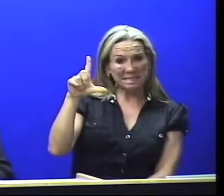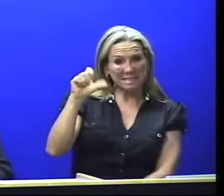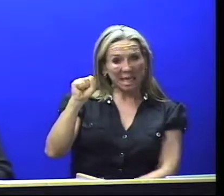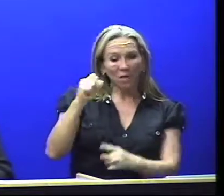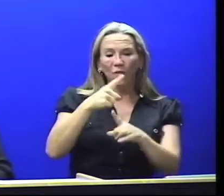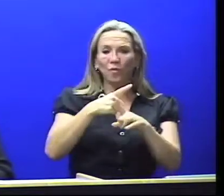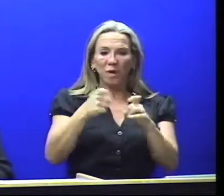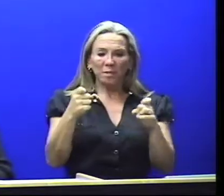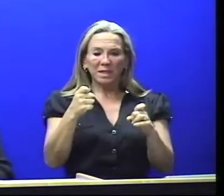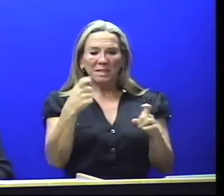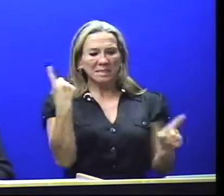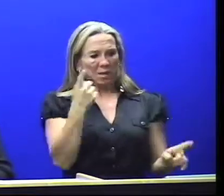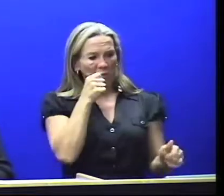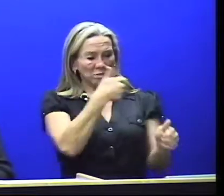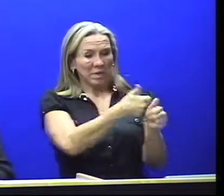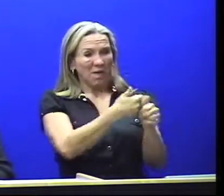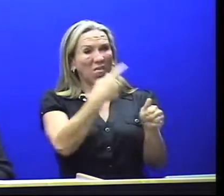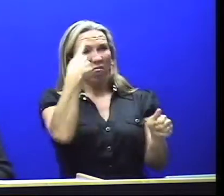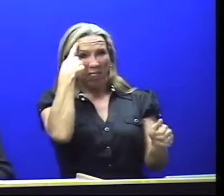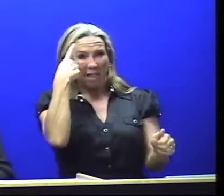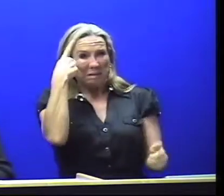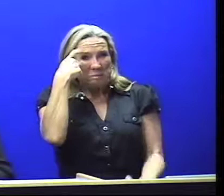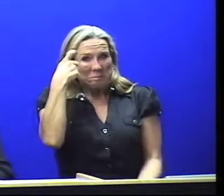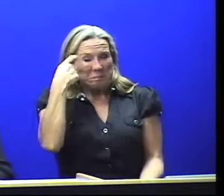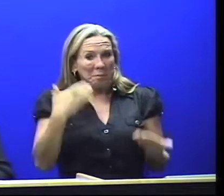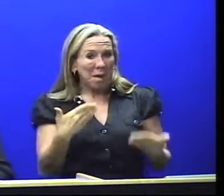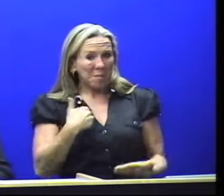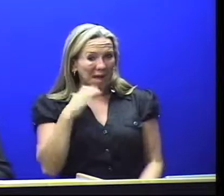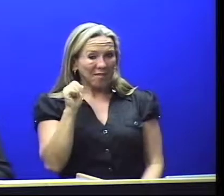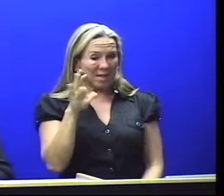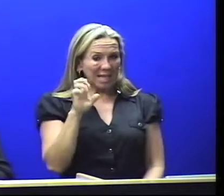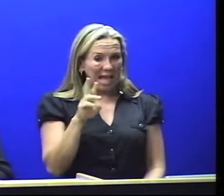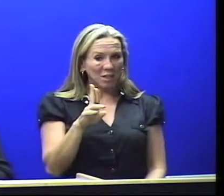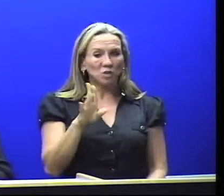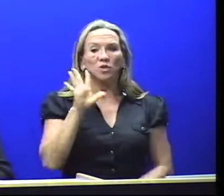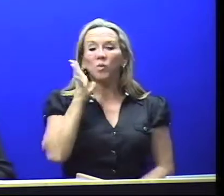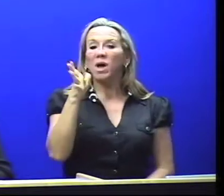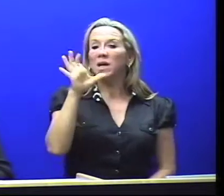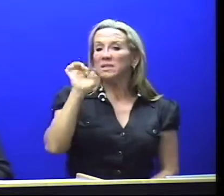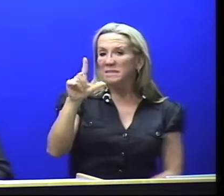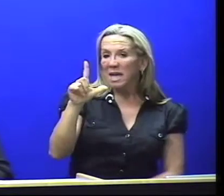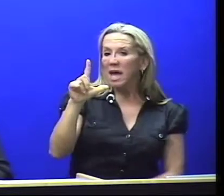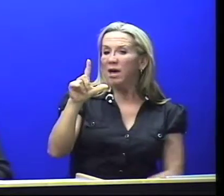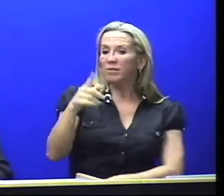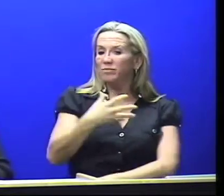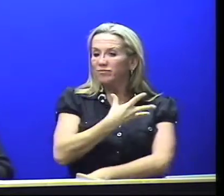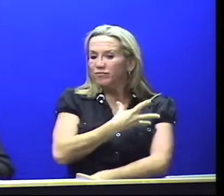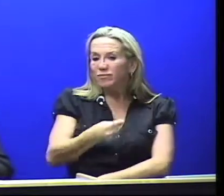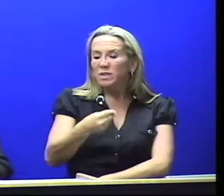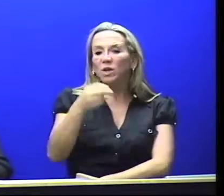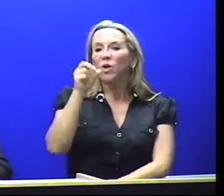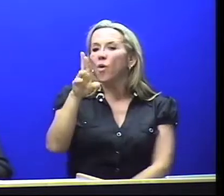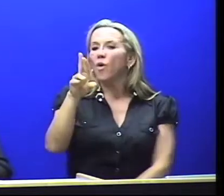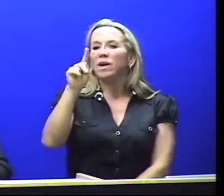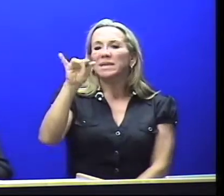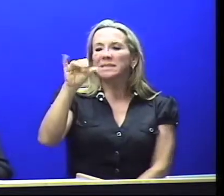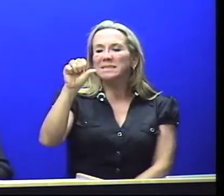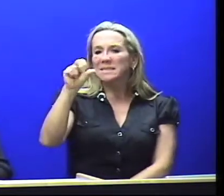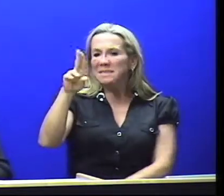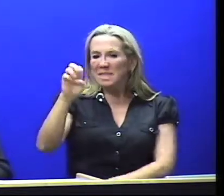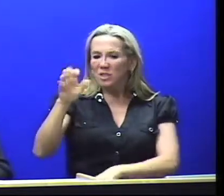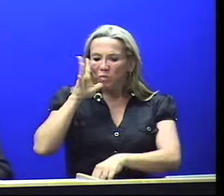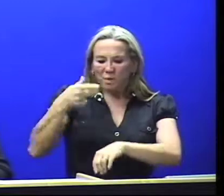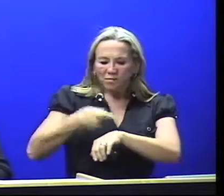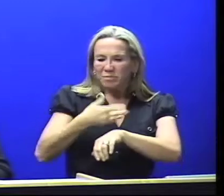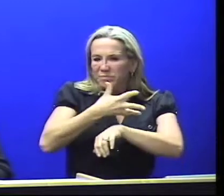body, if they think they might have cancer, tissue or cells are taken out of that person's body with a